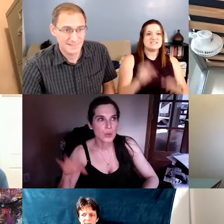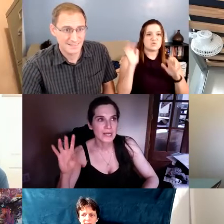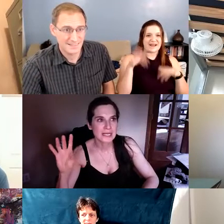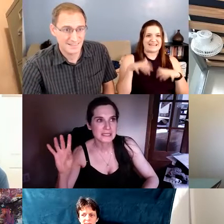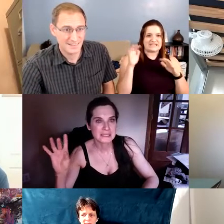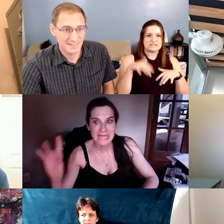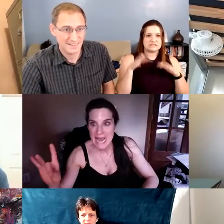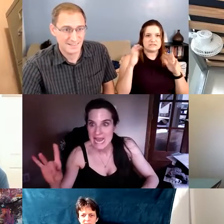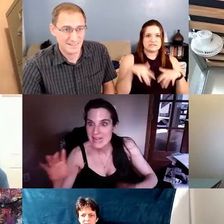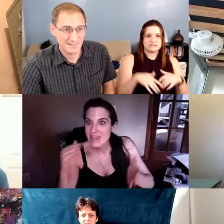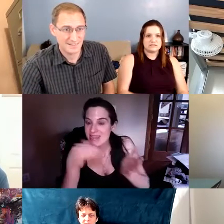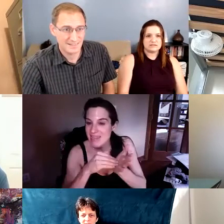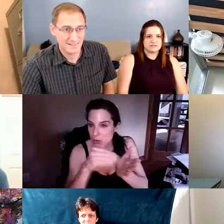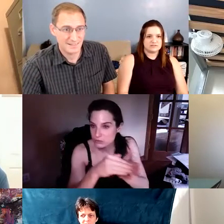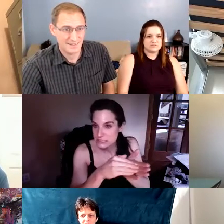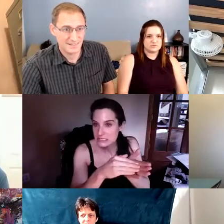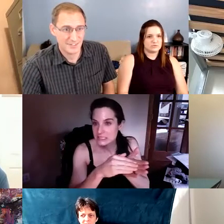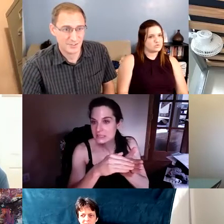It needs to rain.